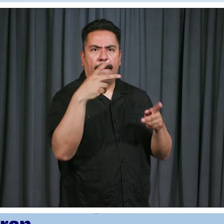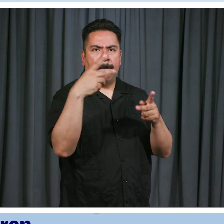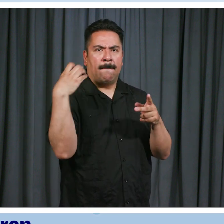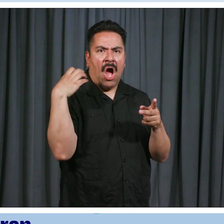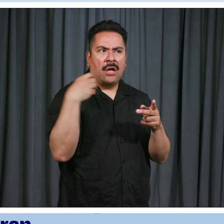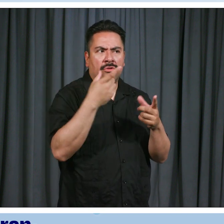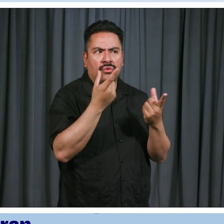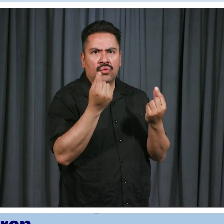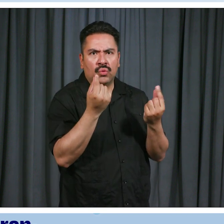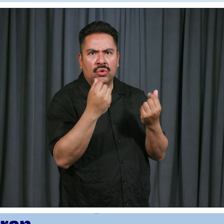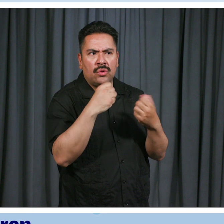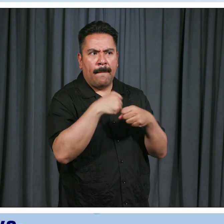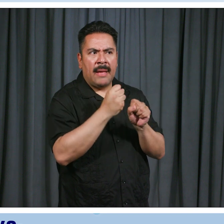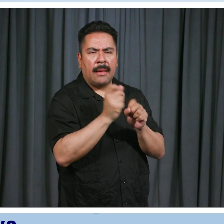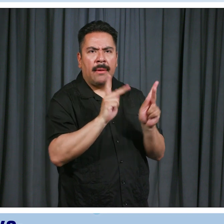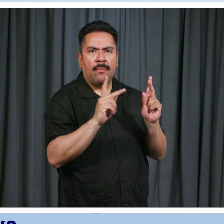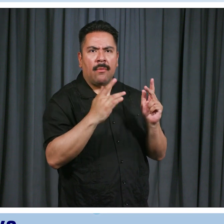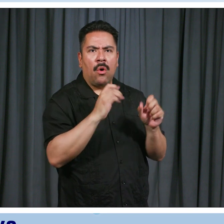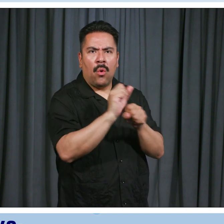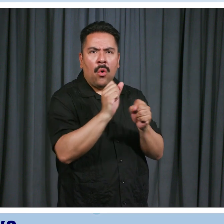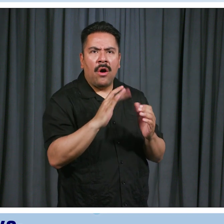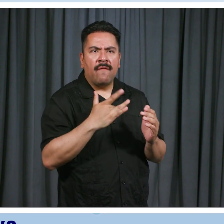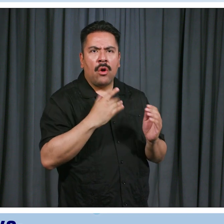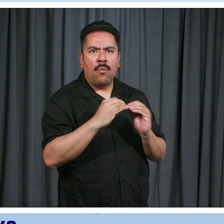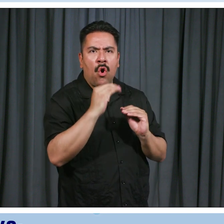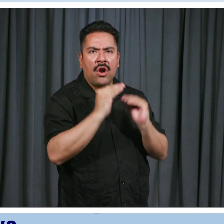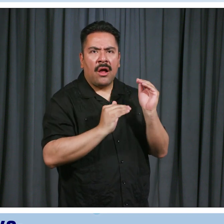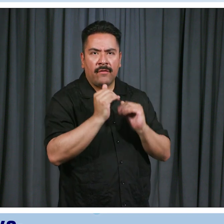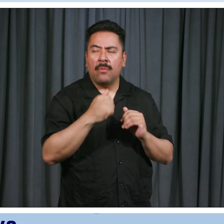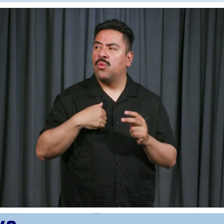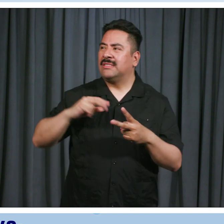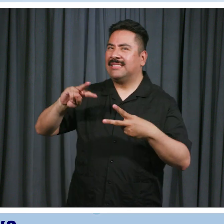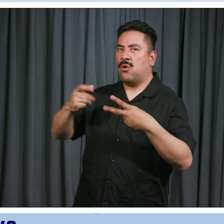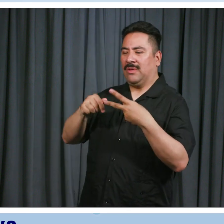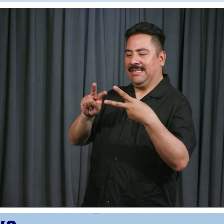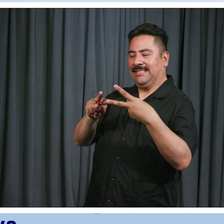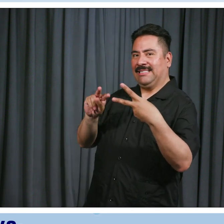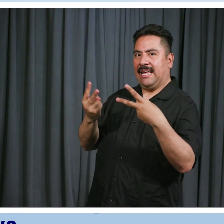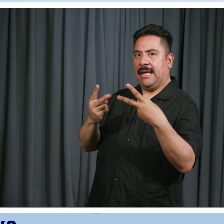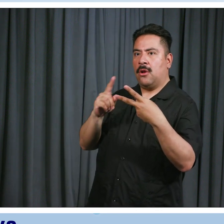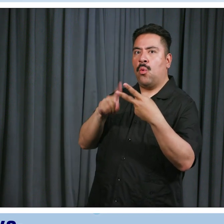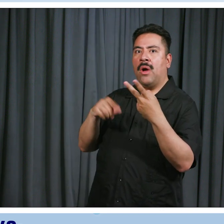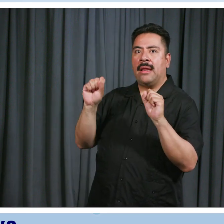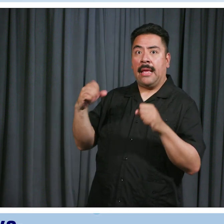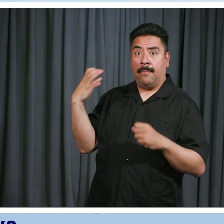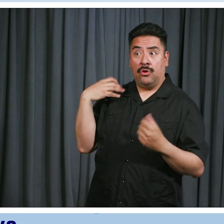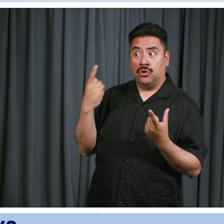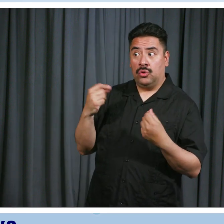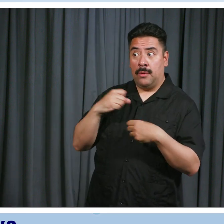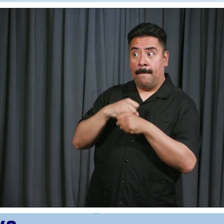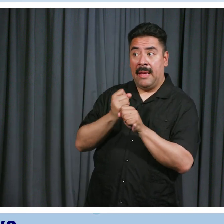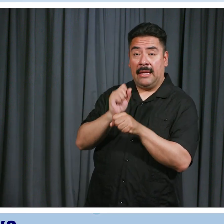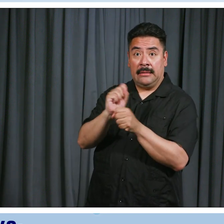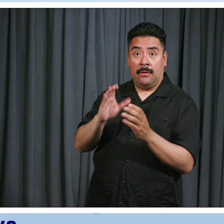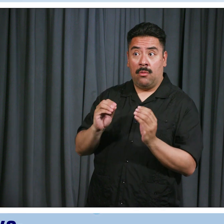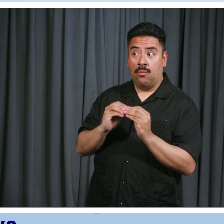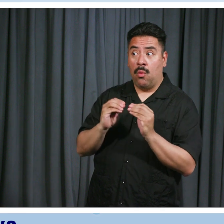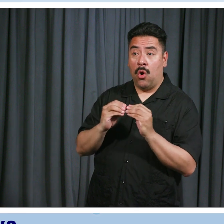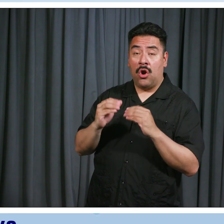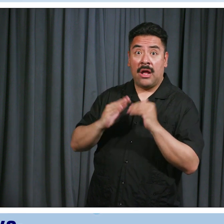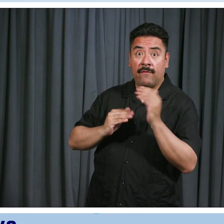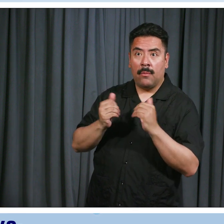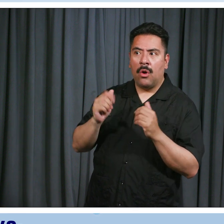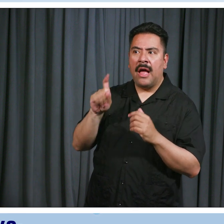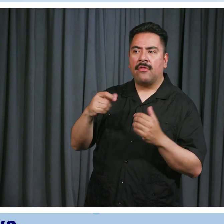make people feel more comfortable? Yes, so let's start with what can employers do to make people feel more comfortable. There has to be a sense of safety, emotional